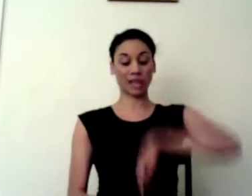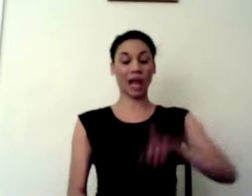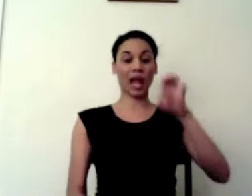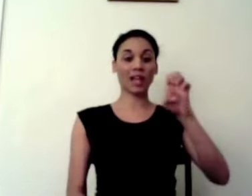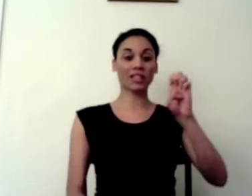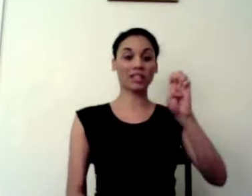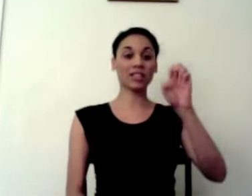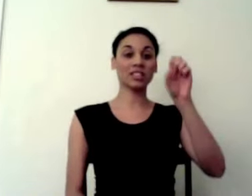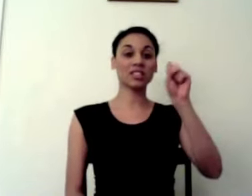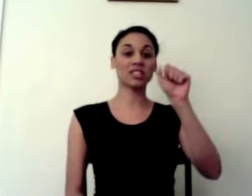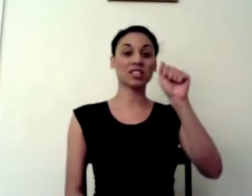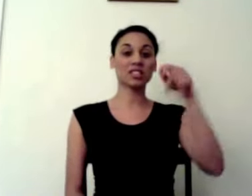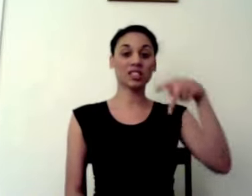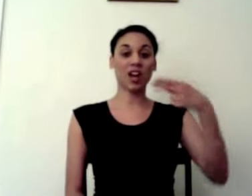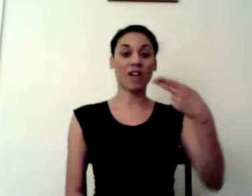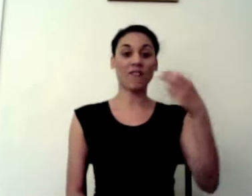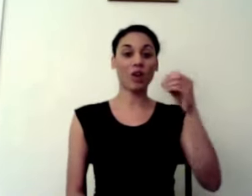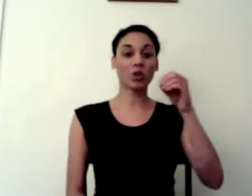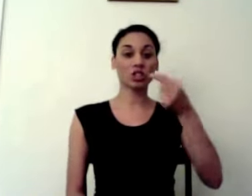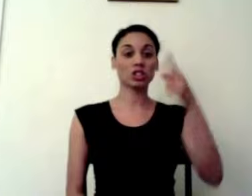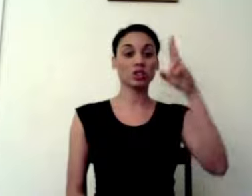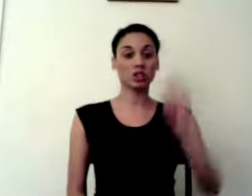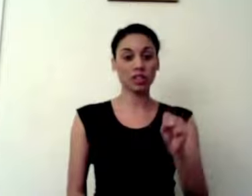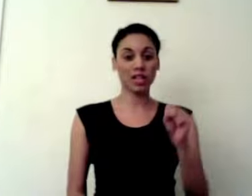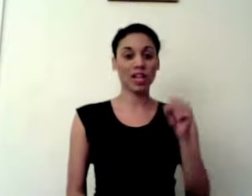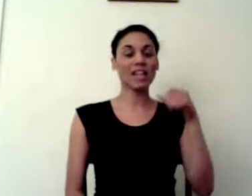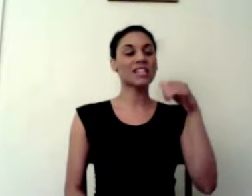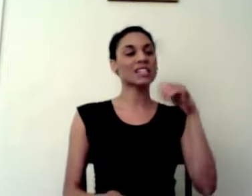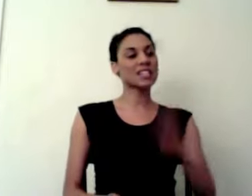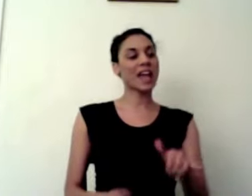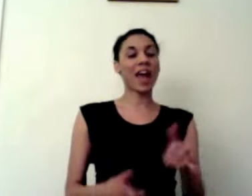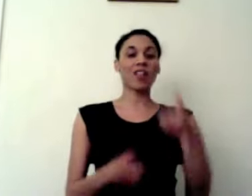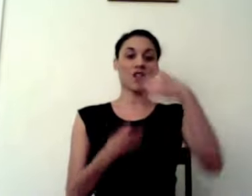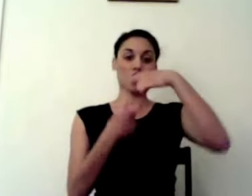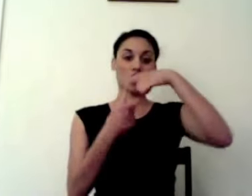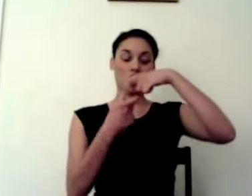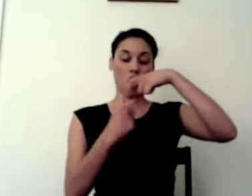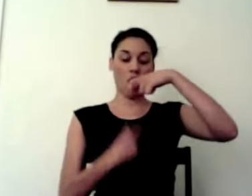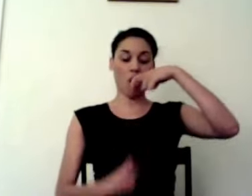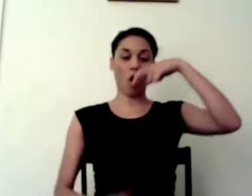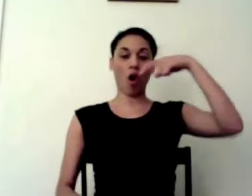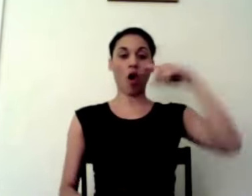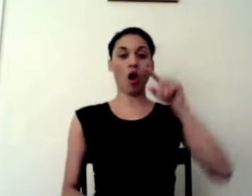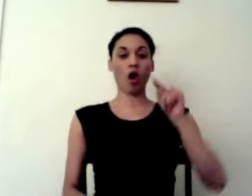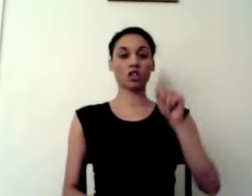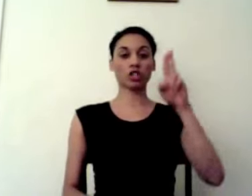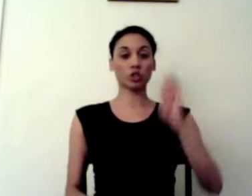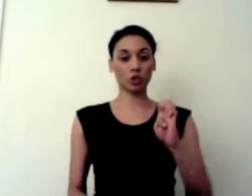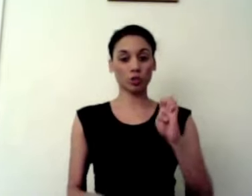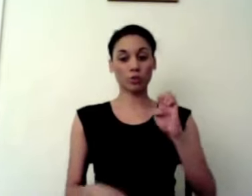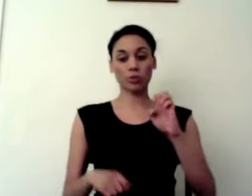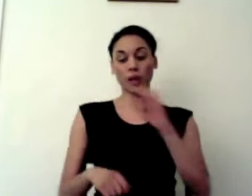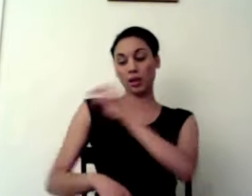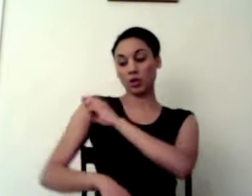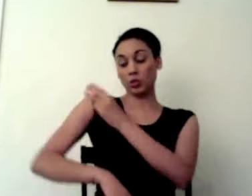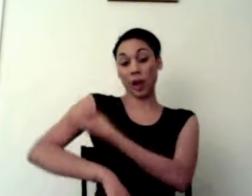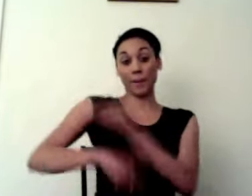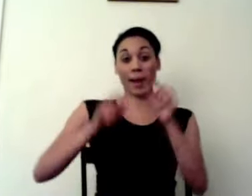we talked about this before. Your esophagus is that long tube that's surrounded by muscle, and that the